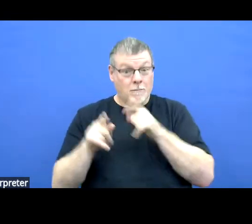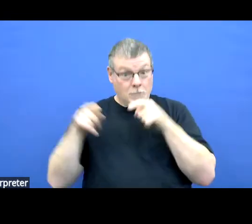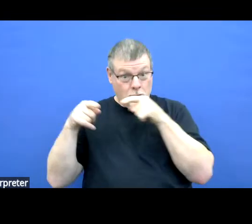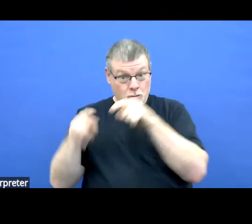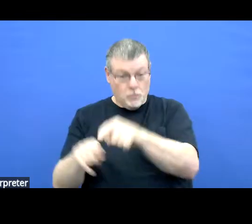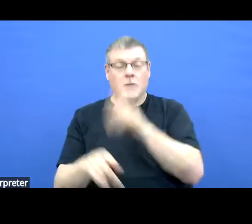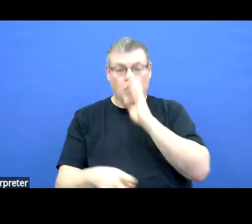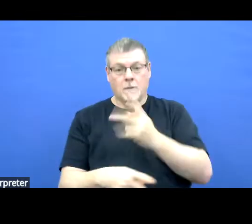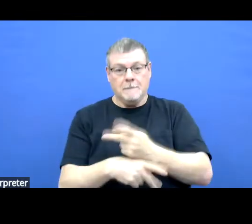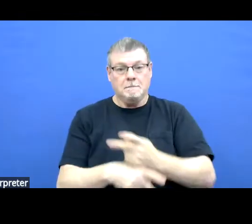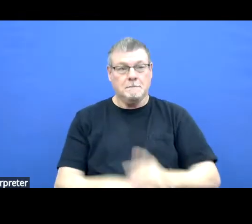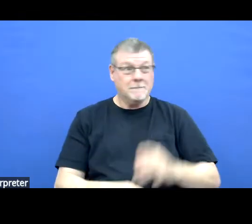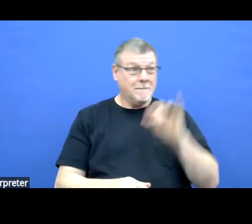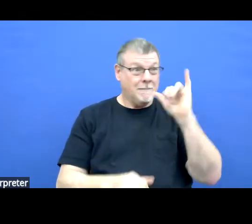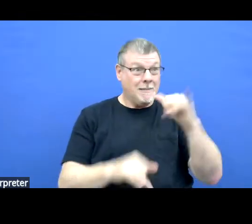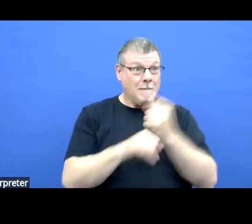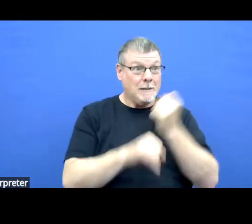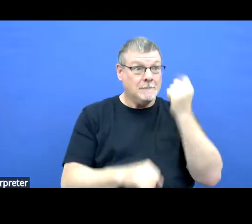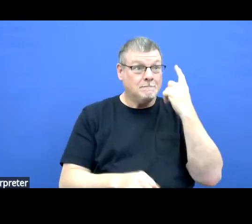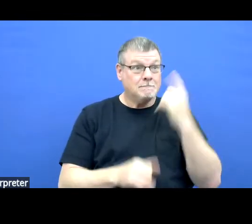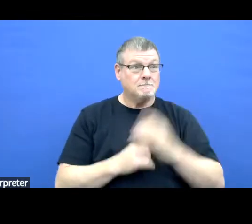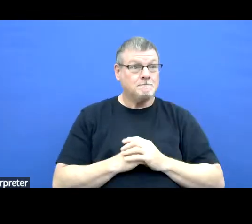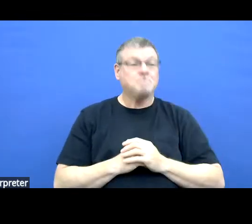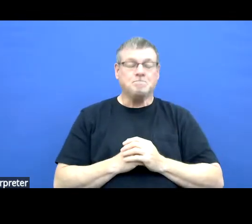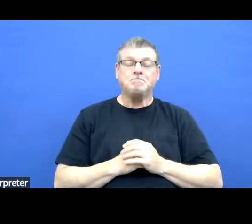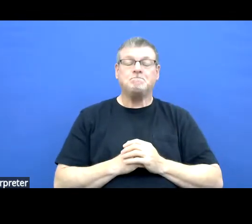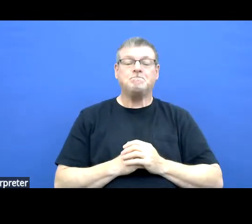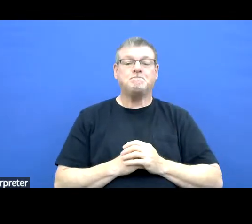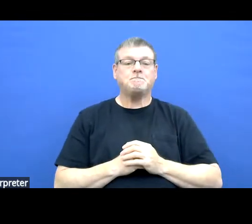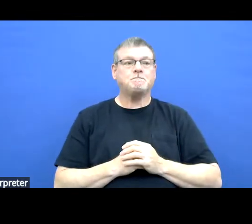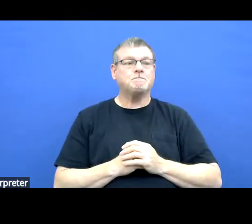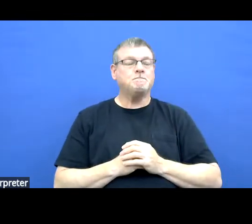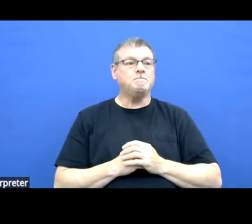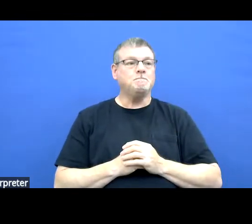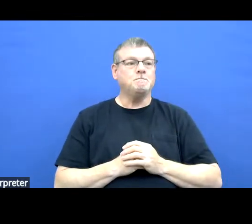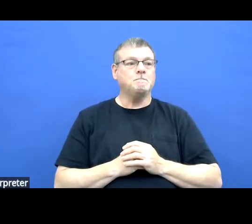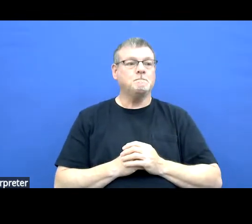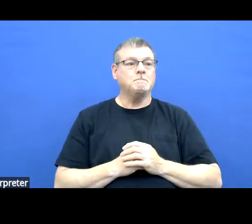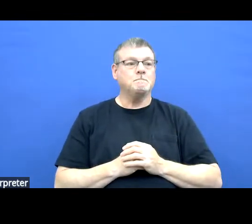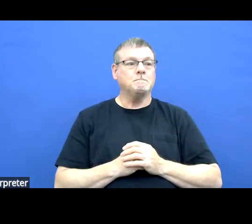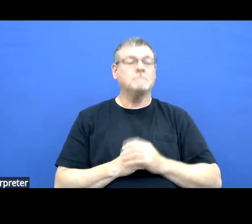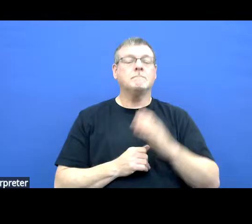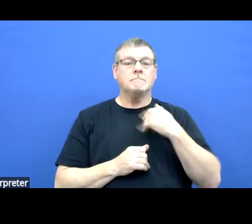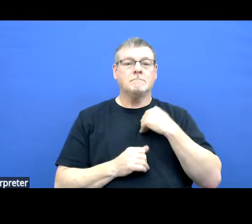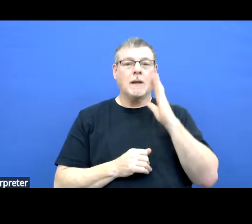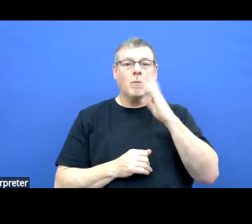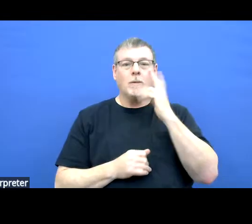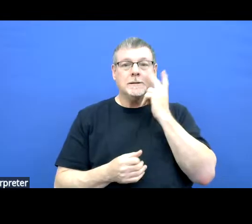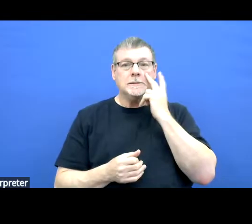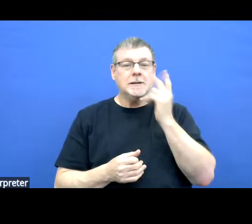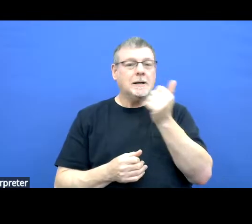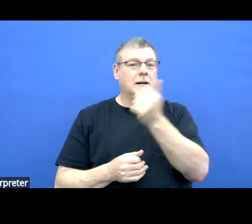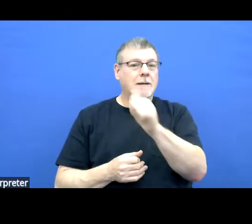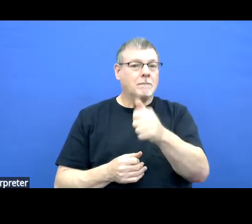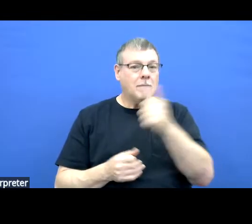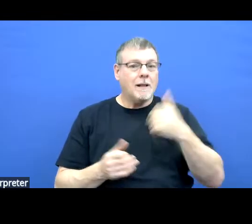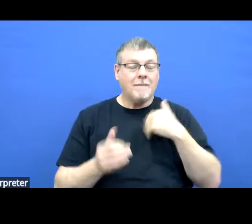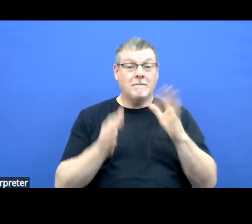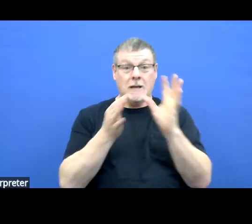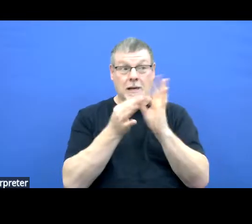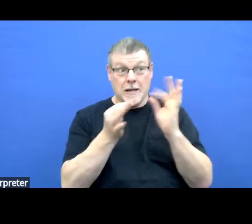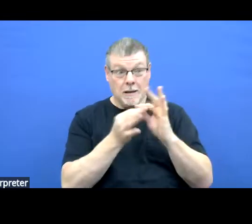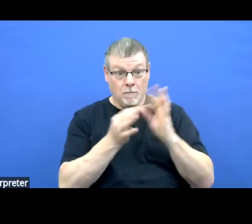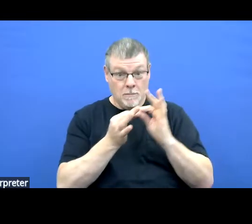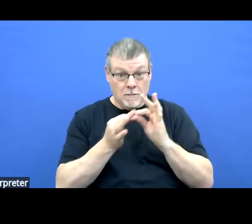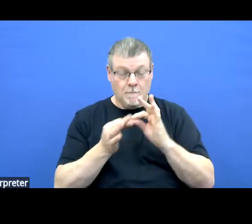keep. So does that make sense? It makes sense. All right. What I'm going to do is see if there's anybody else who has any comments, and